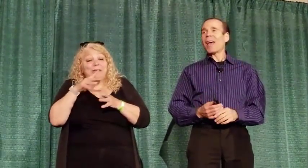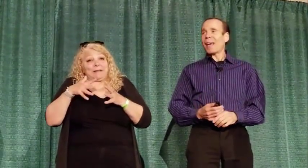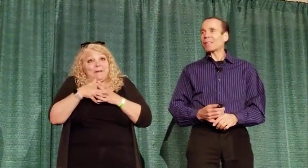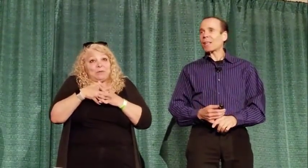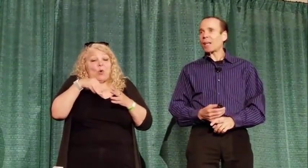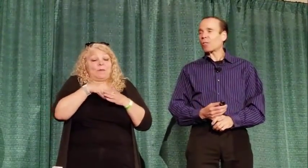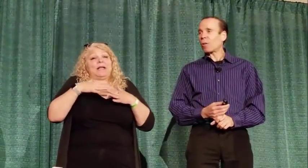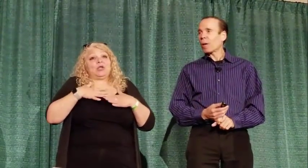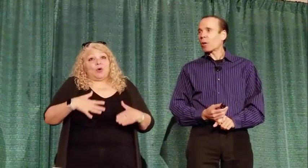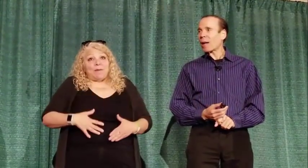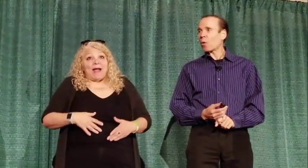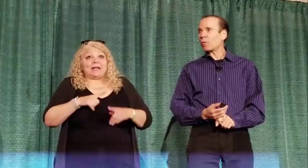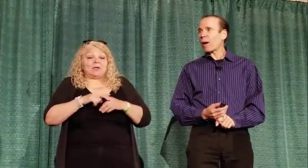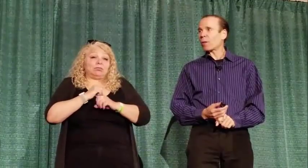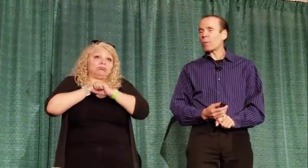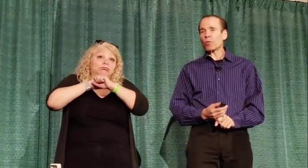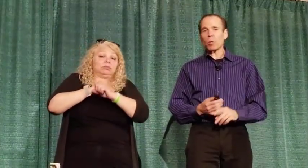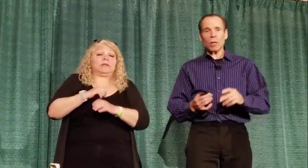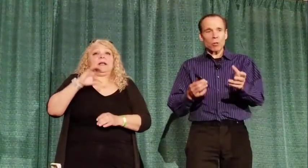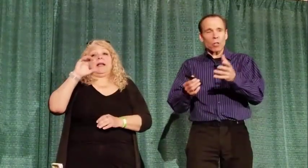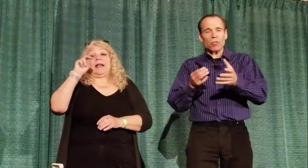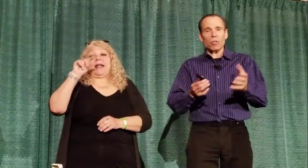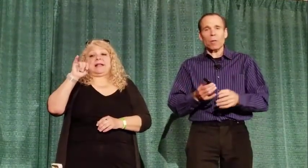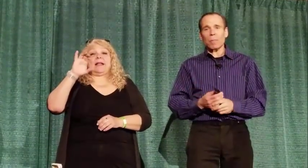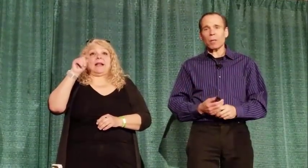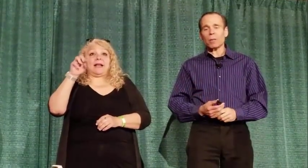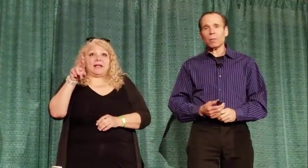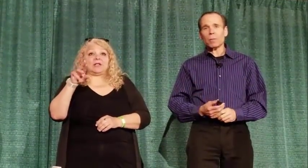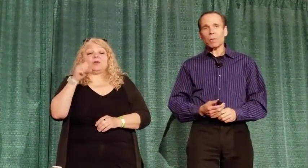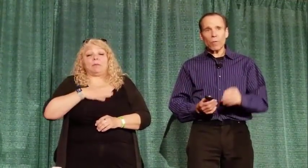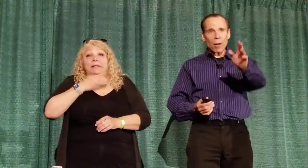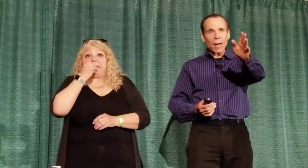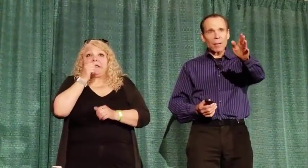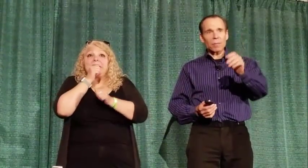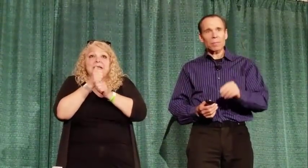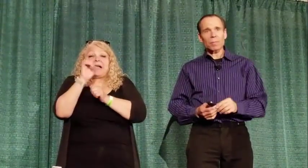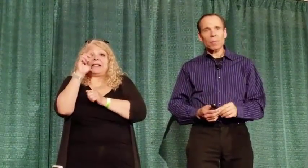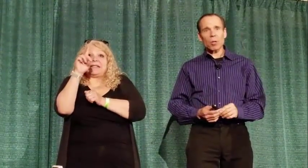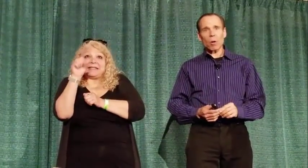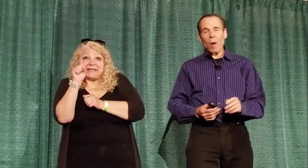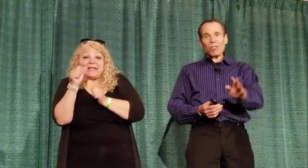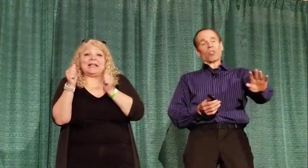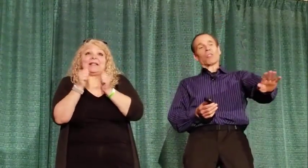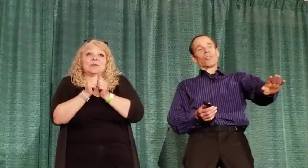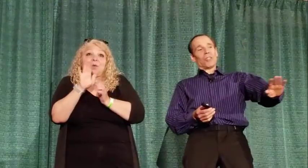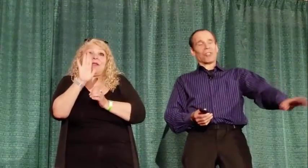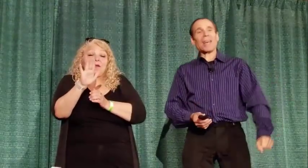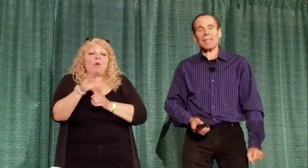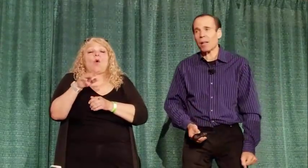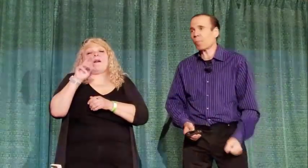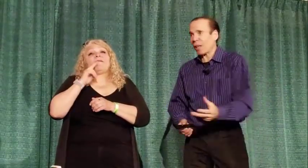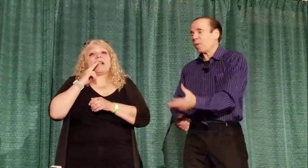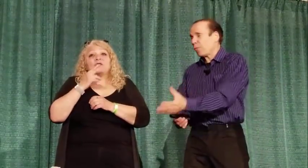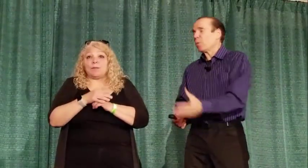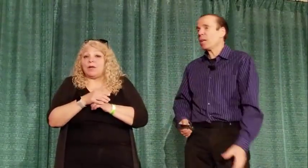those anti-cancer carotenoids and phytochemicals when you get some nuts and seeds with that meal. Did you follow that? You don't want to waste your nuts and seeds snacking